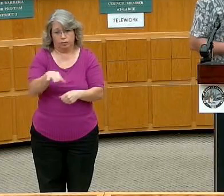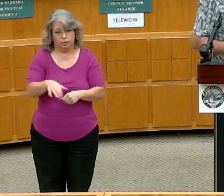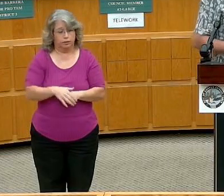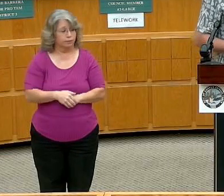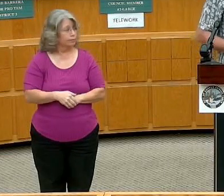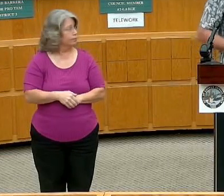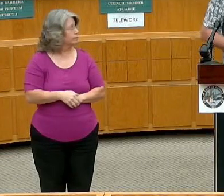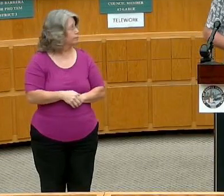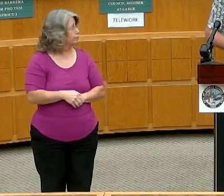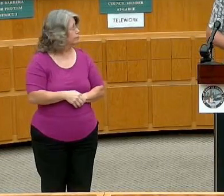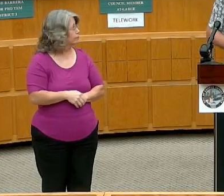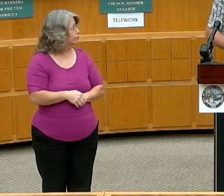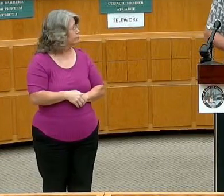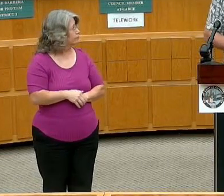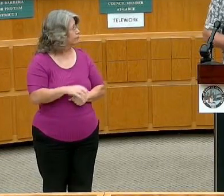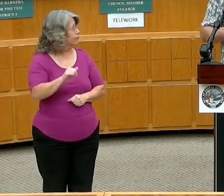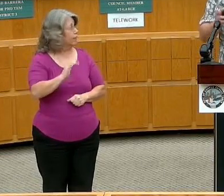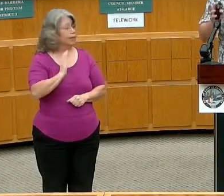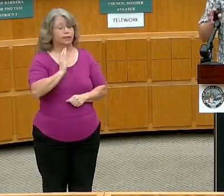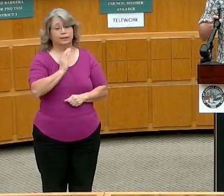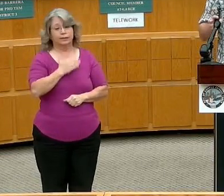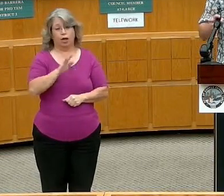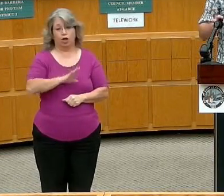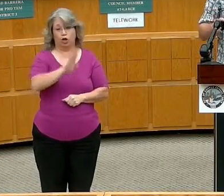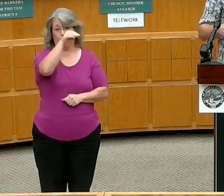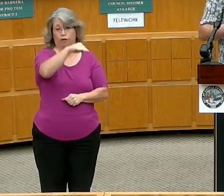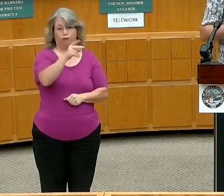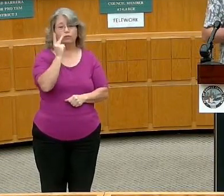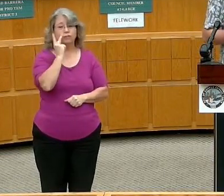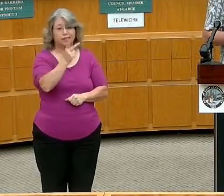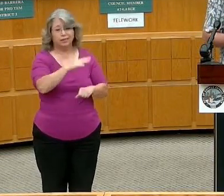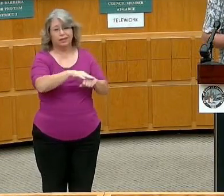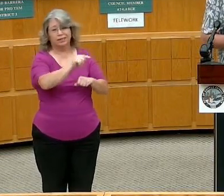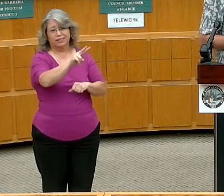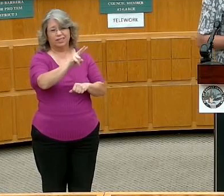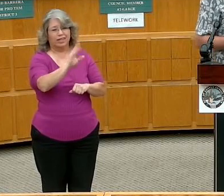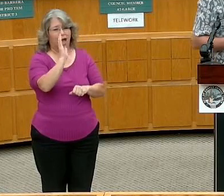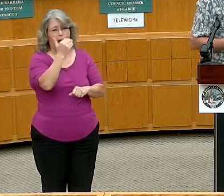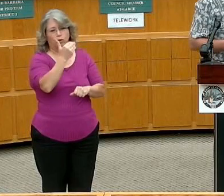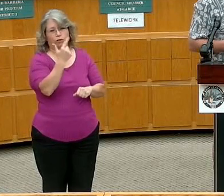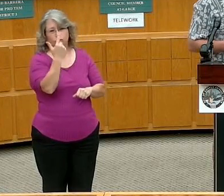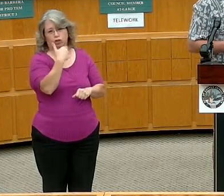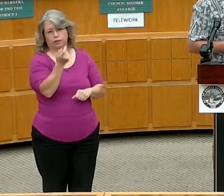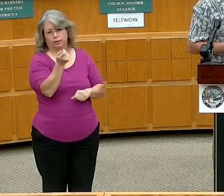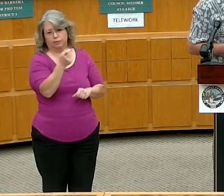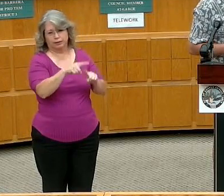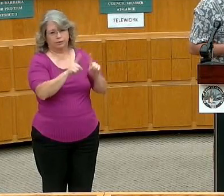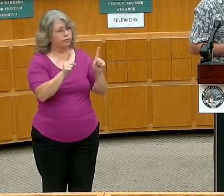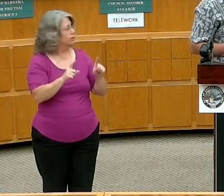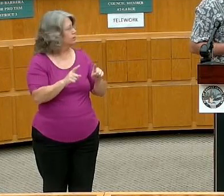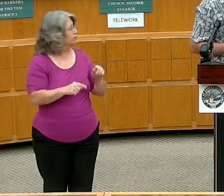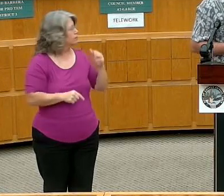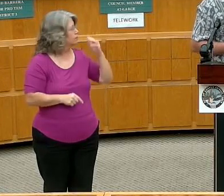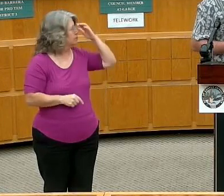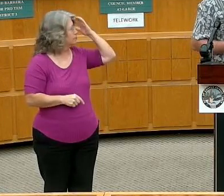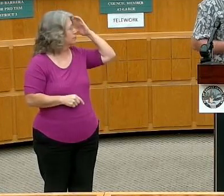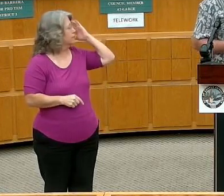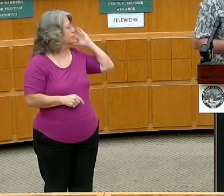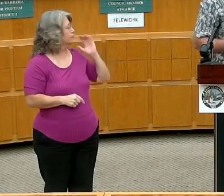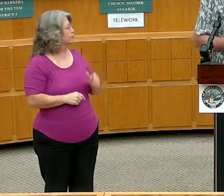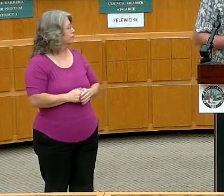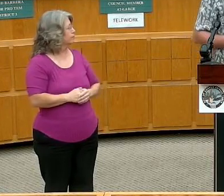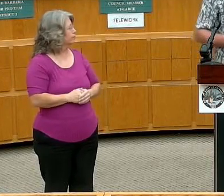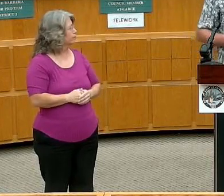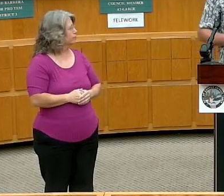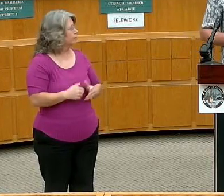So here's our curve. This is what you've seen on TV. It might be a little bit different, so I want to calibrate you to it.